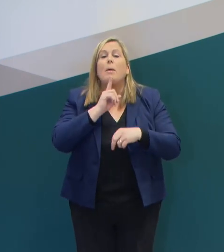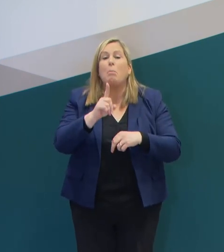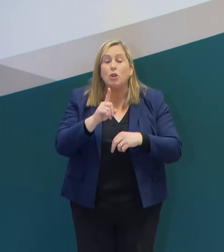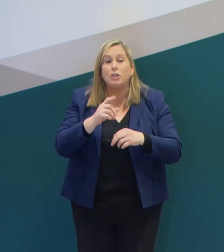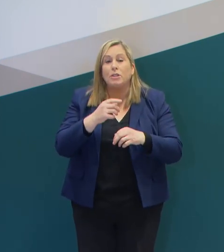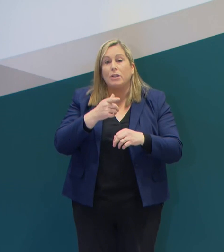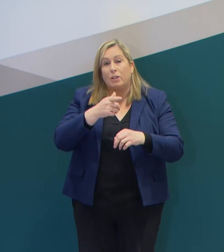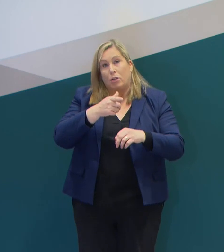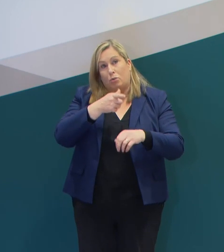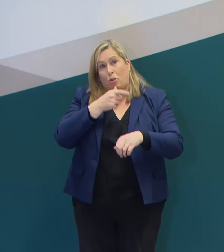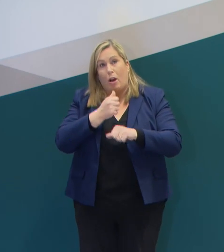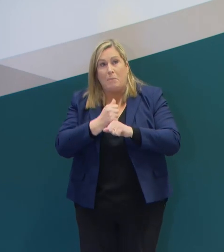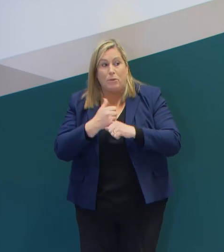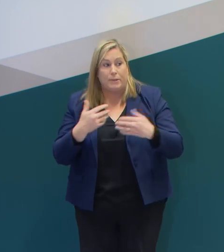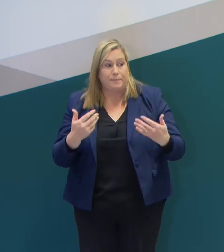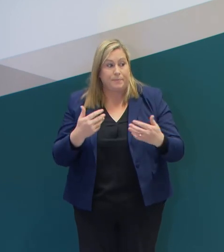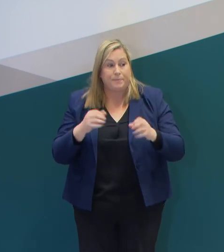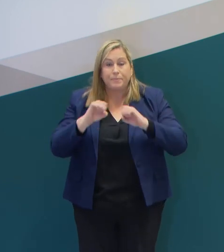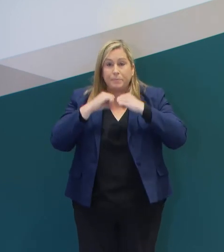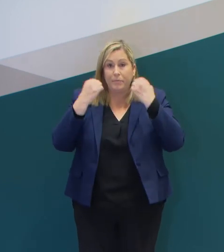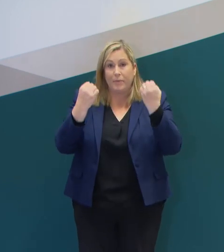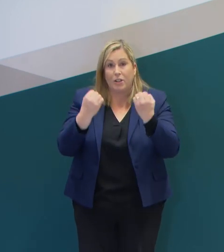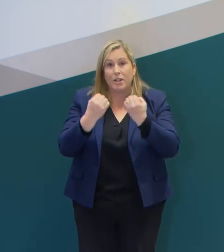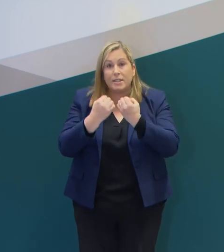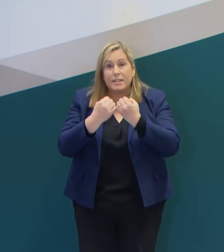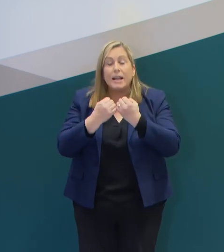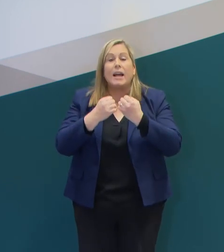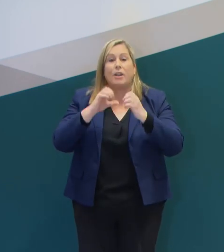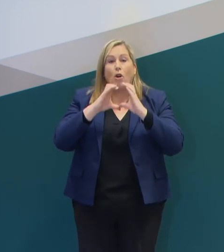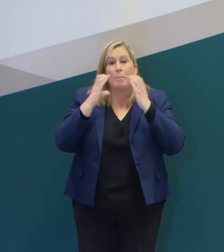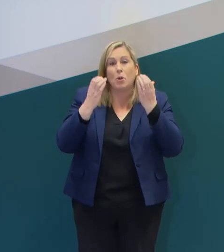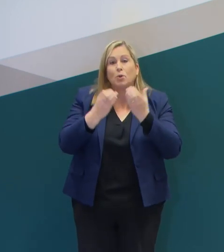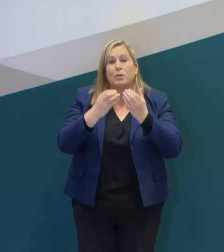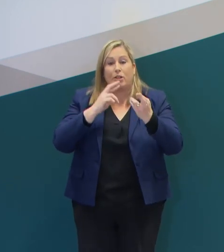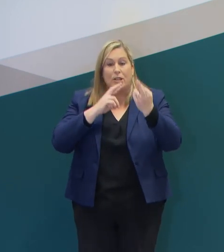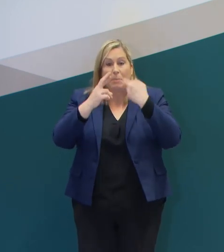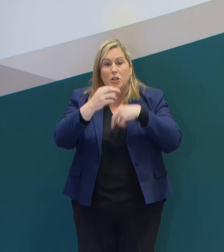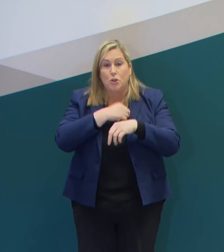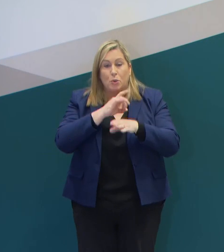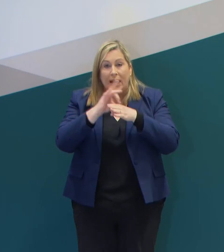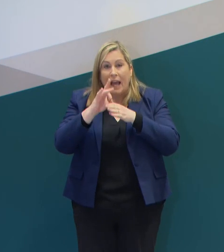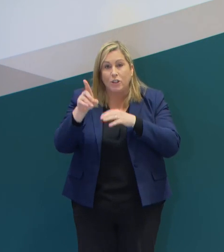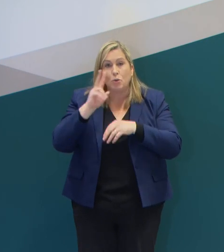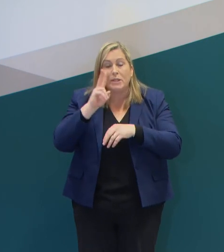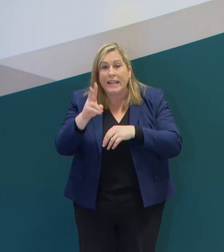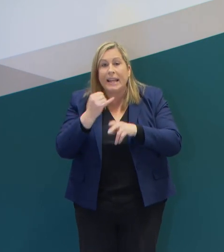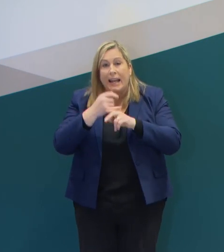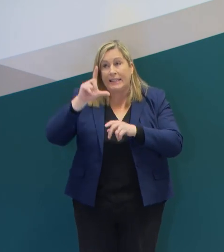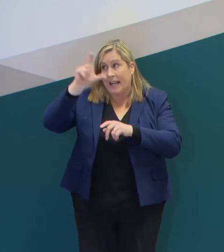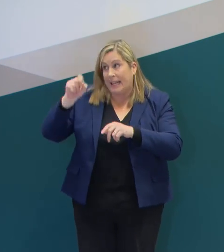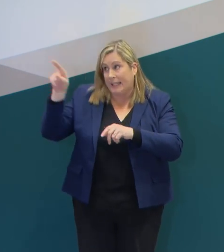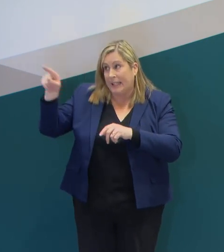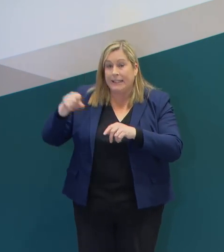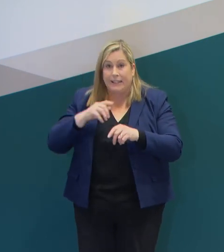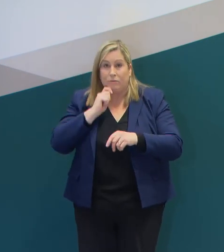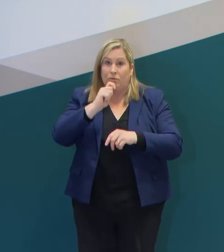terms of, let's say, societal level or community level responses of the kind that you've seen in Italy, we